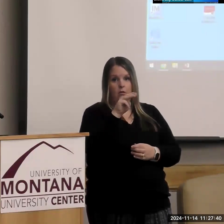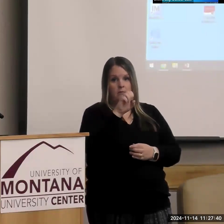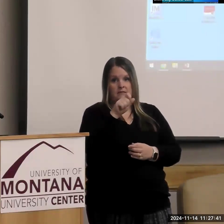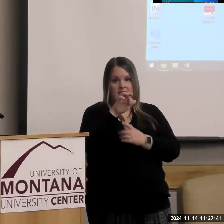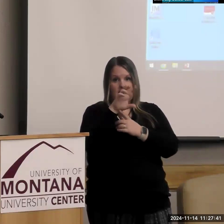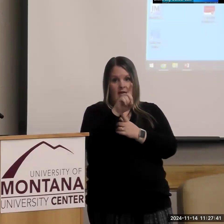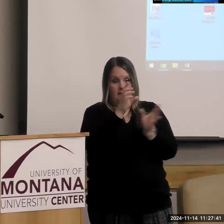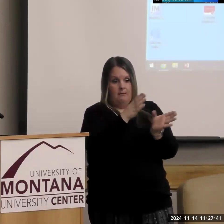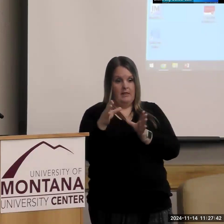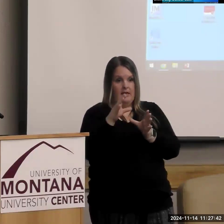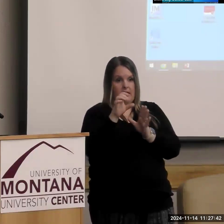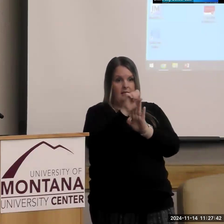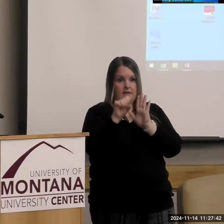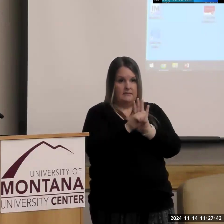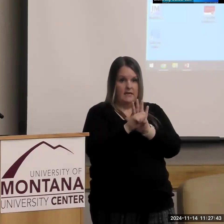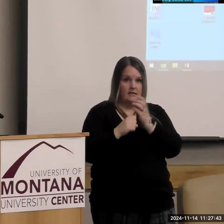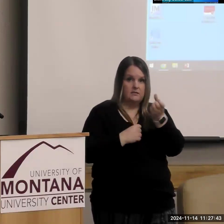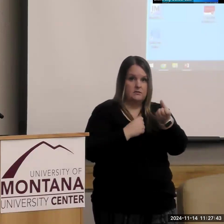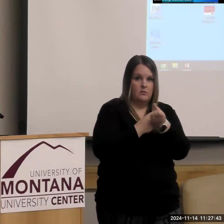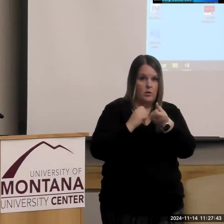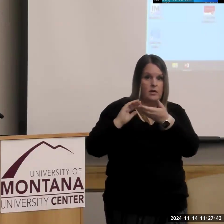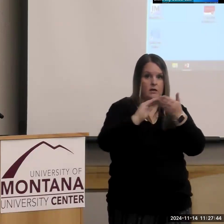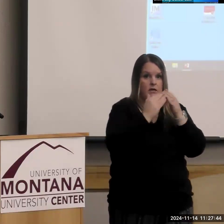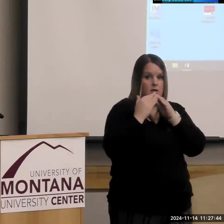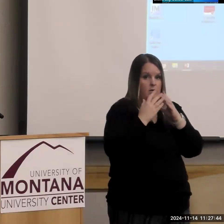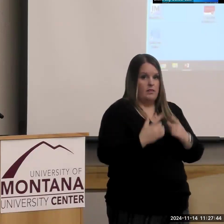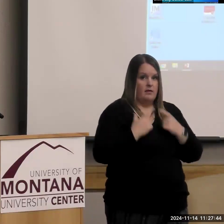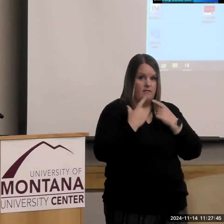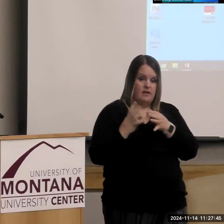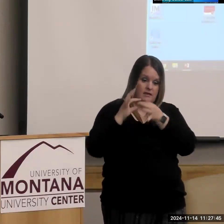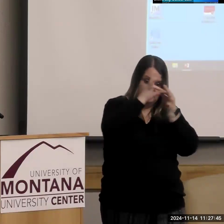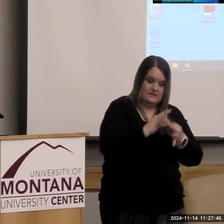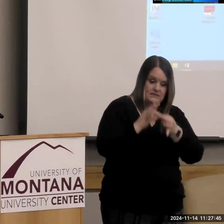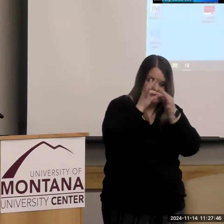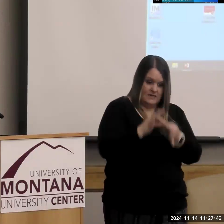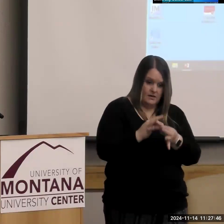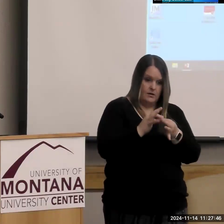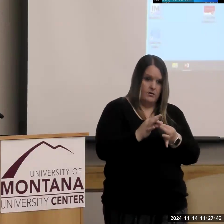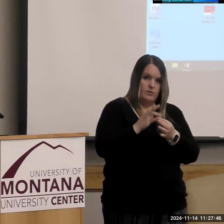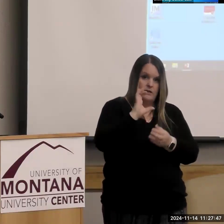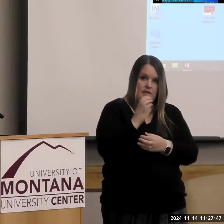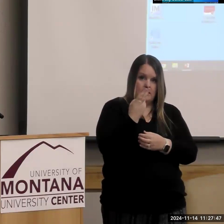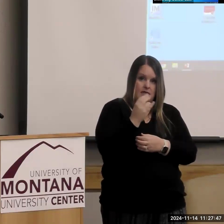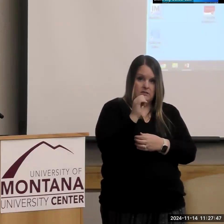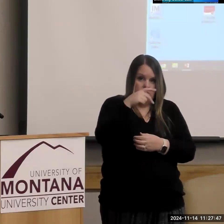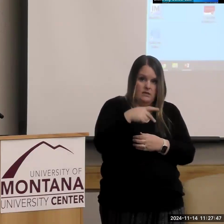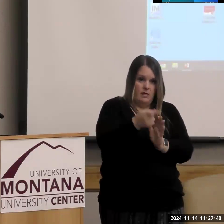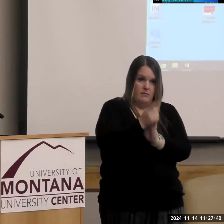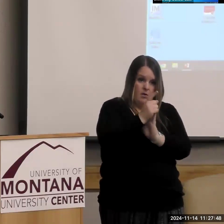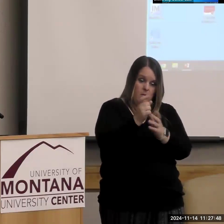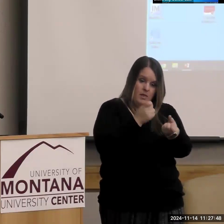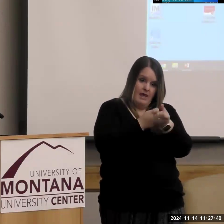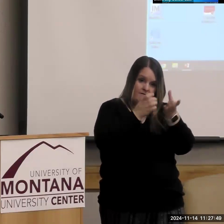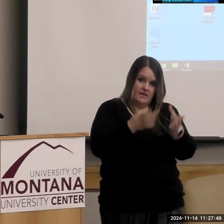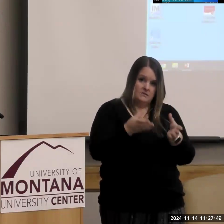state to support community living, and we were able to center it within our community health improvement plan in that moment with advocates being there. And